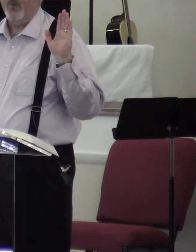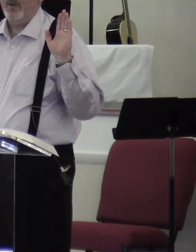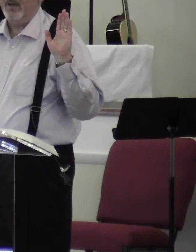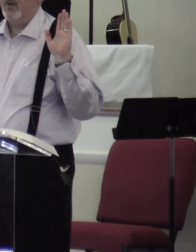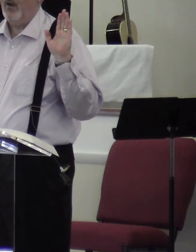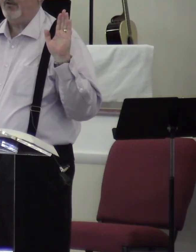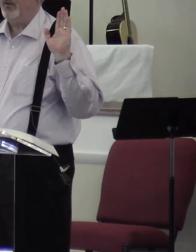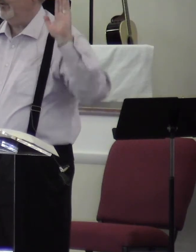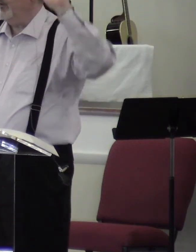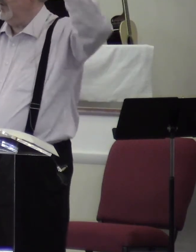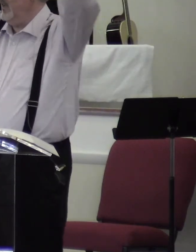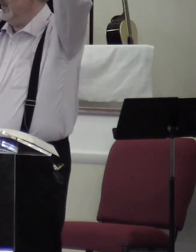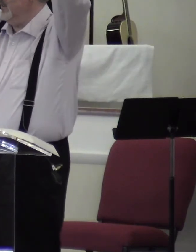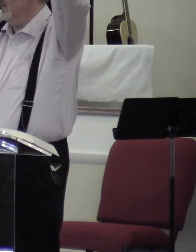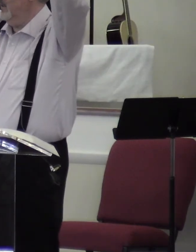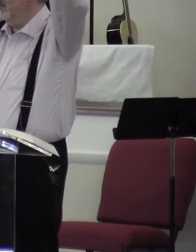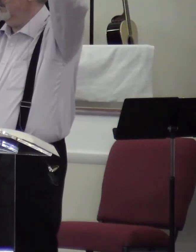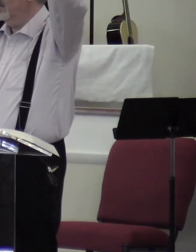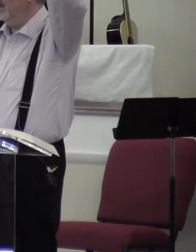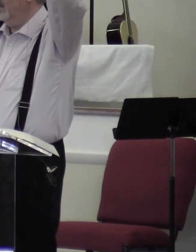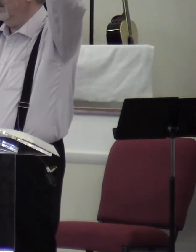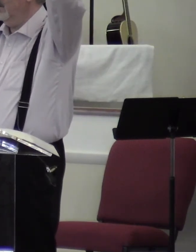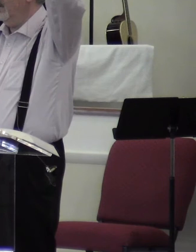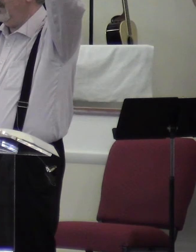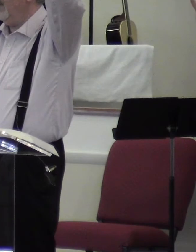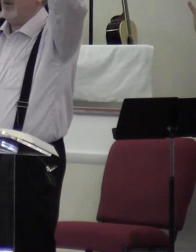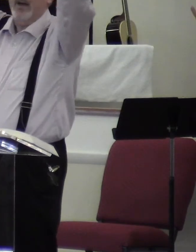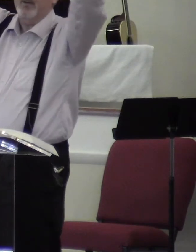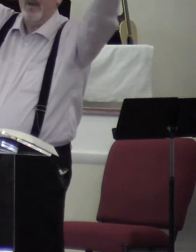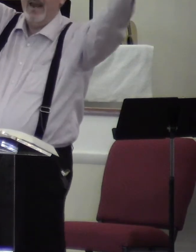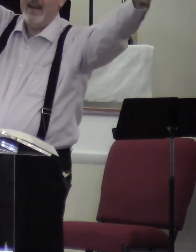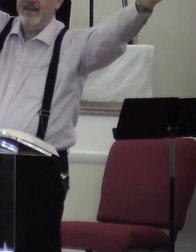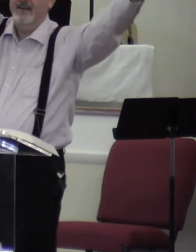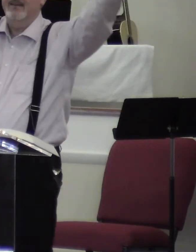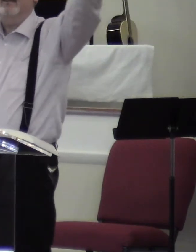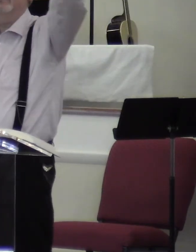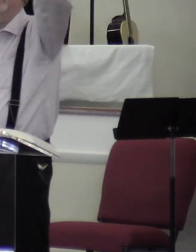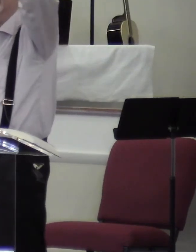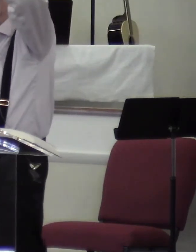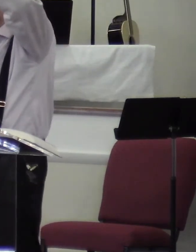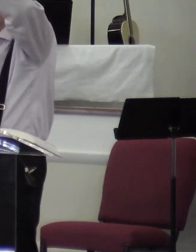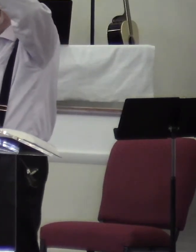If you're Pentecostal, you'll do this. And if you're charismatic,